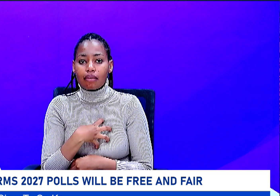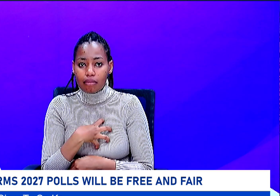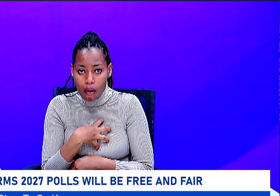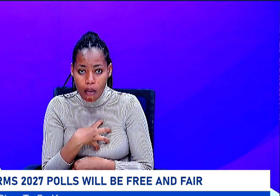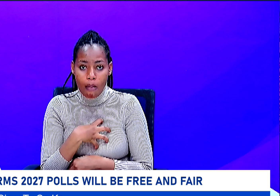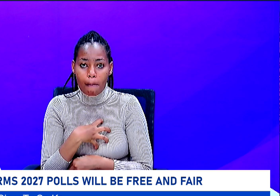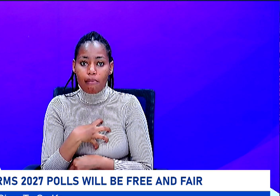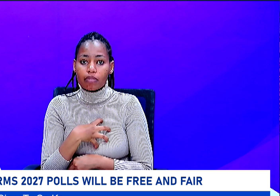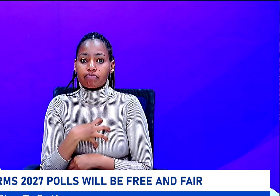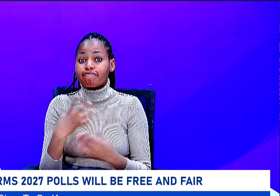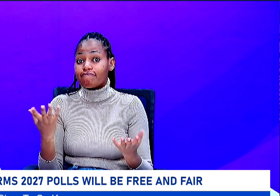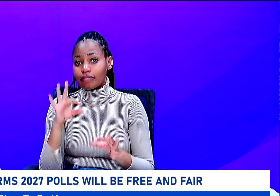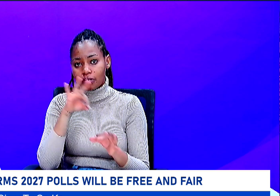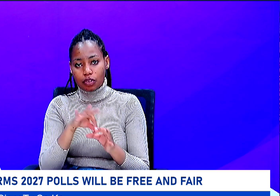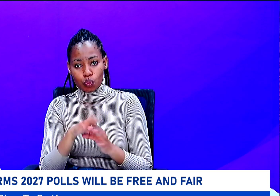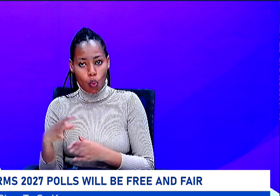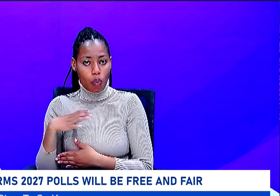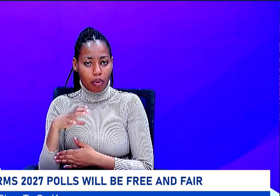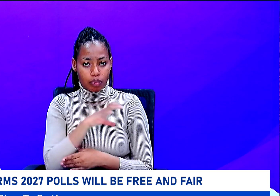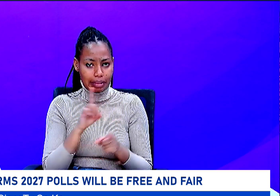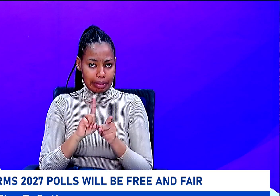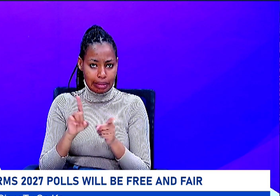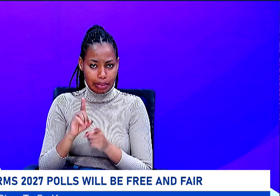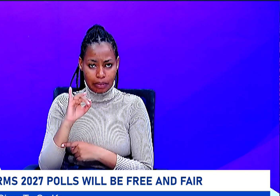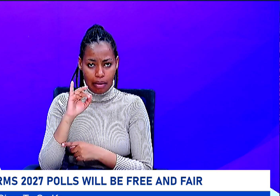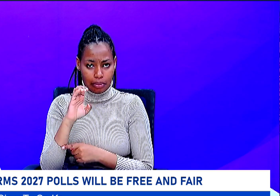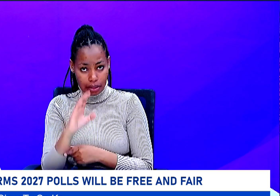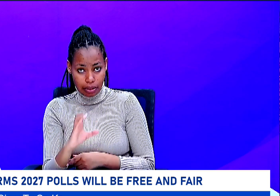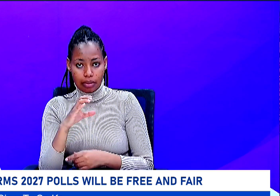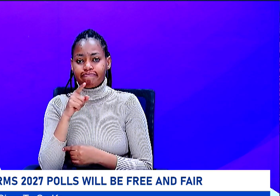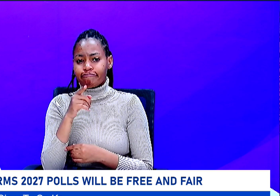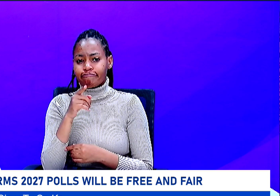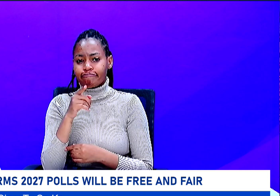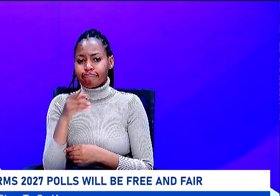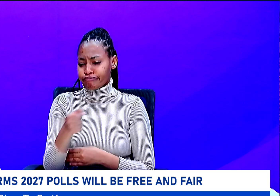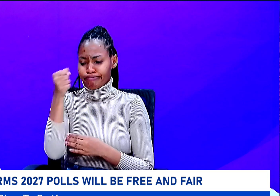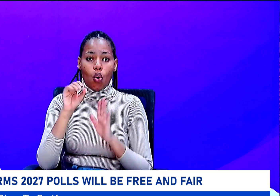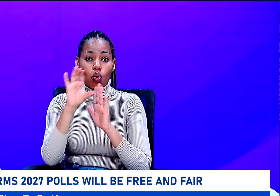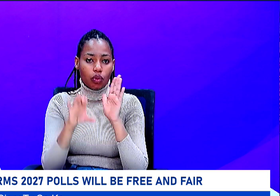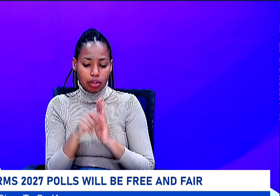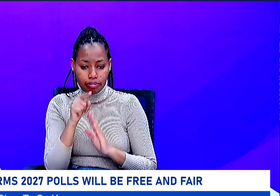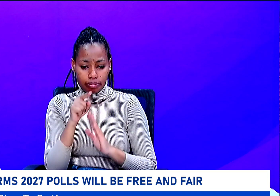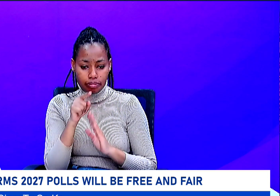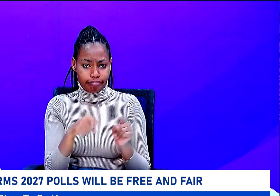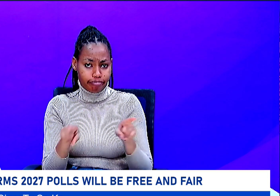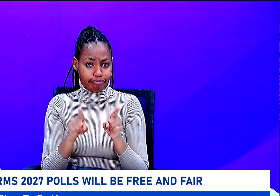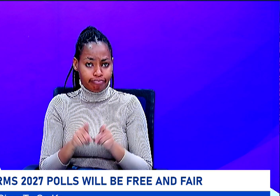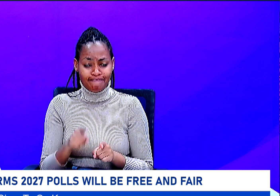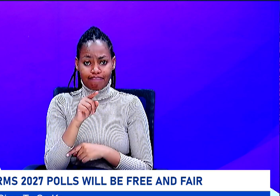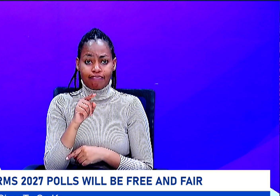Ethicon reiterated that the Electoral Commission remains independent and committed